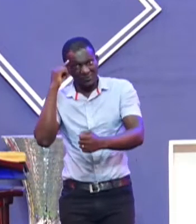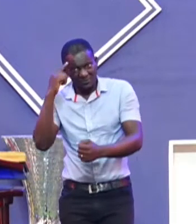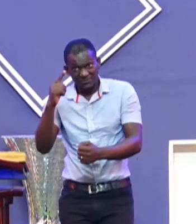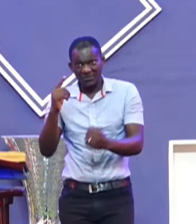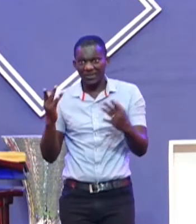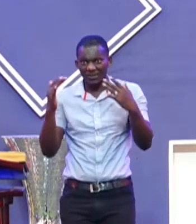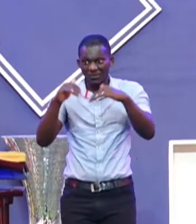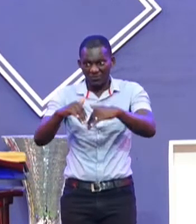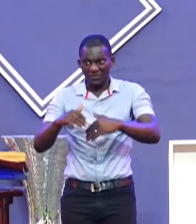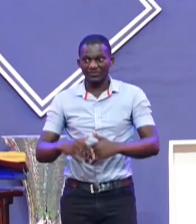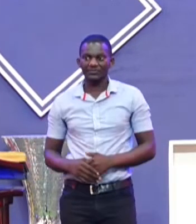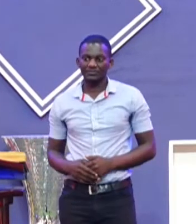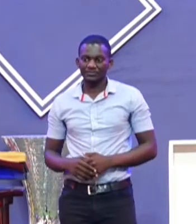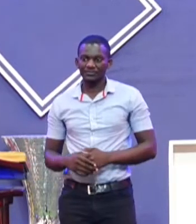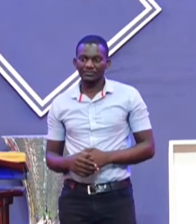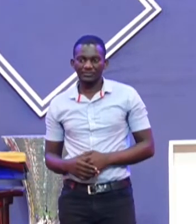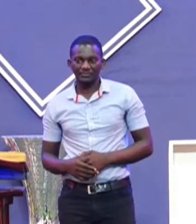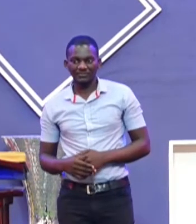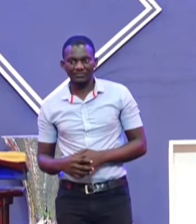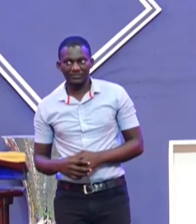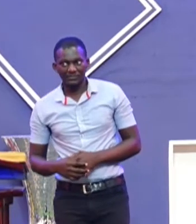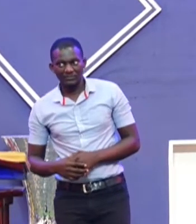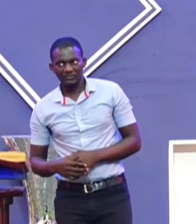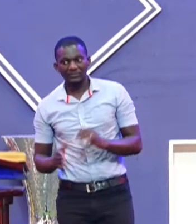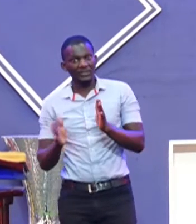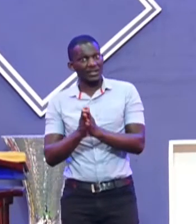a foundation stone for on behalf of the